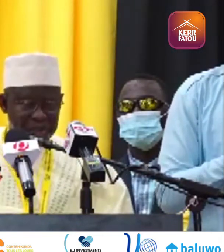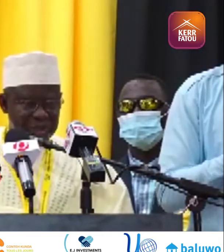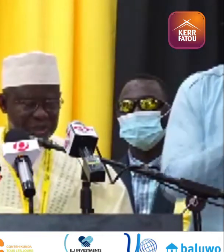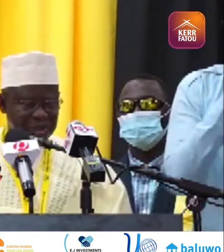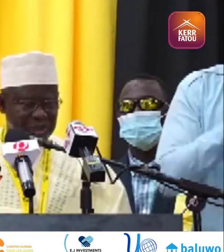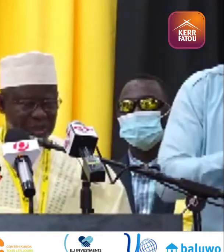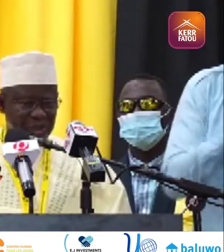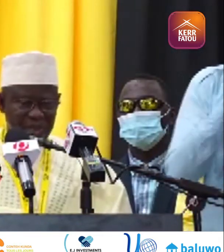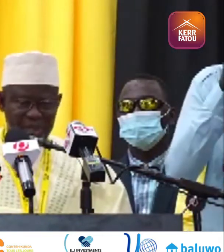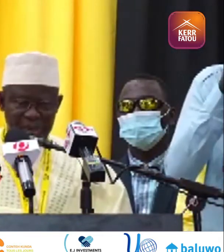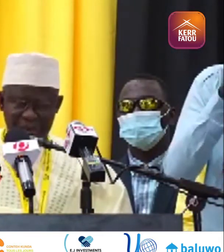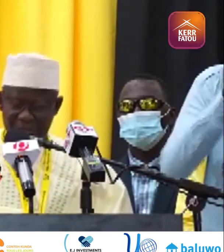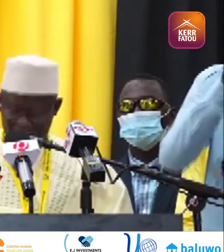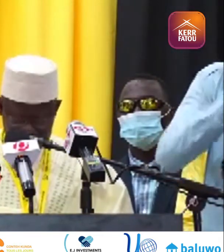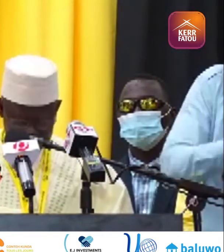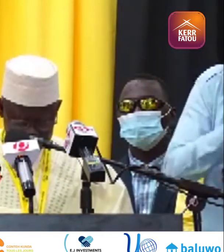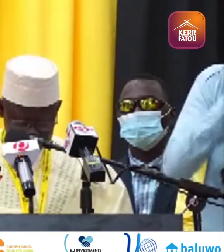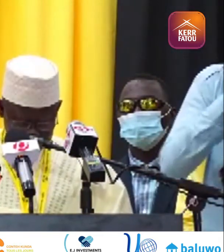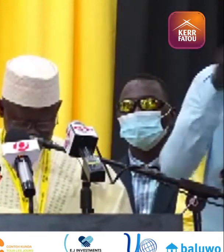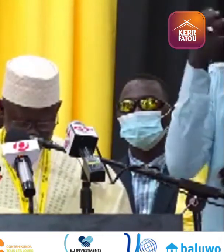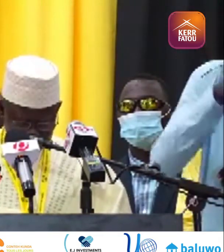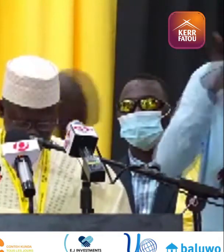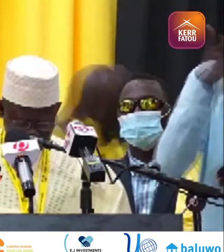in March